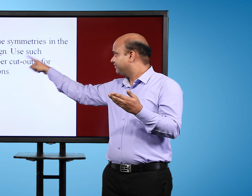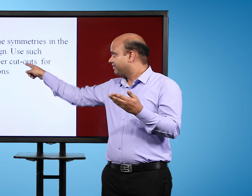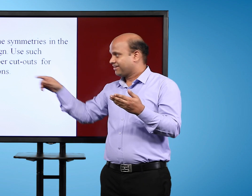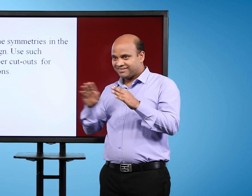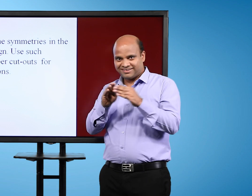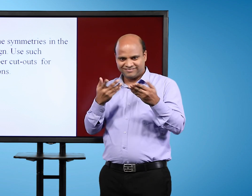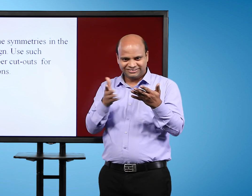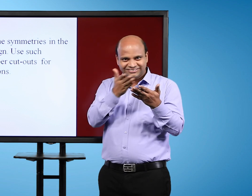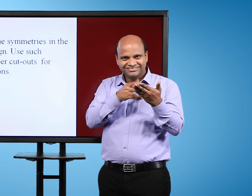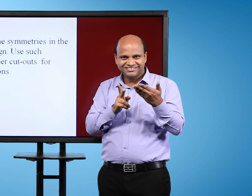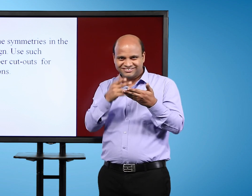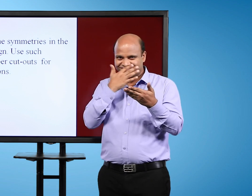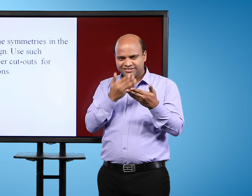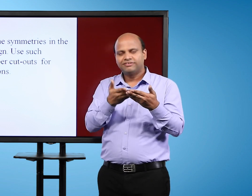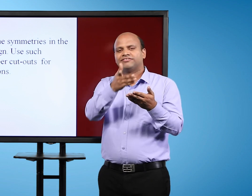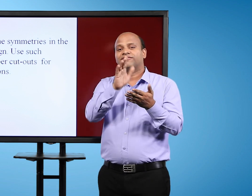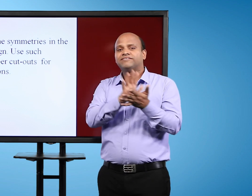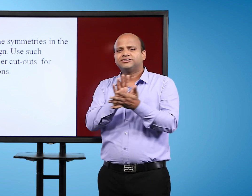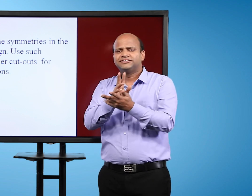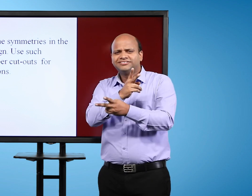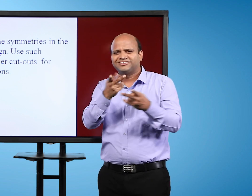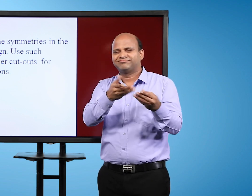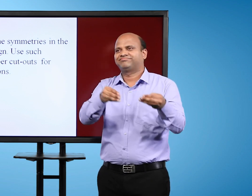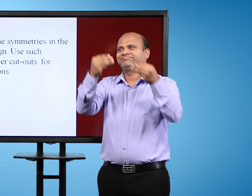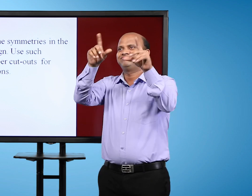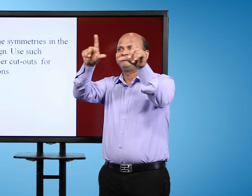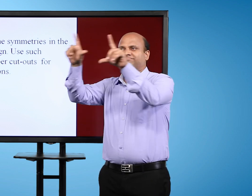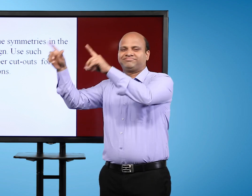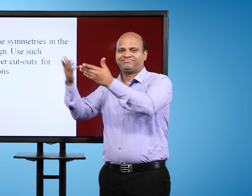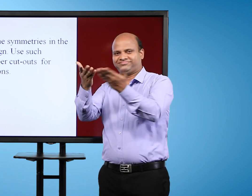Use such decorative paper cutouts for festive occasions.